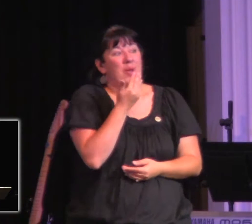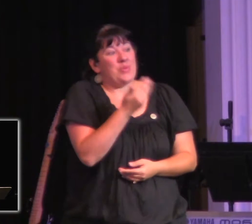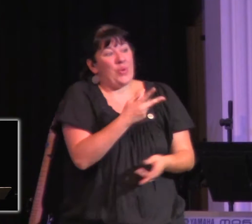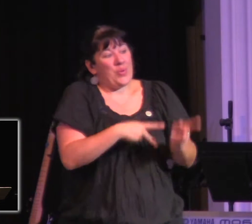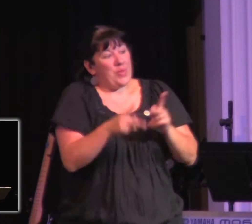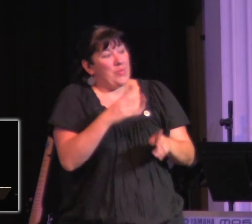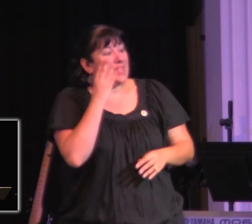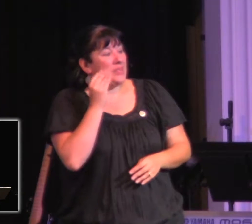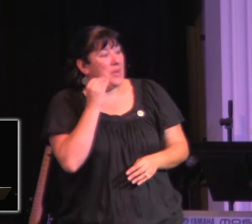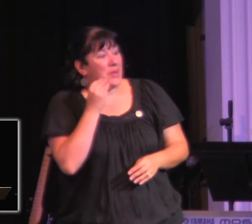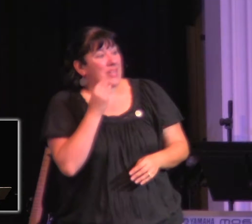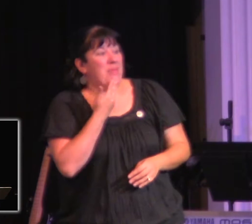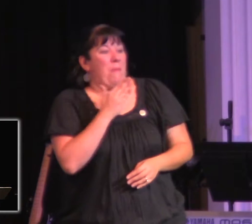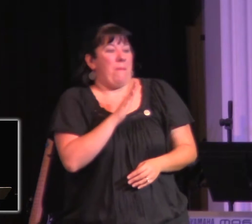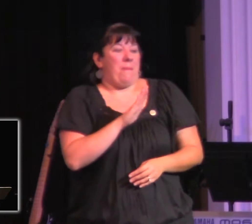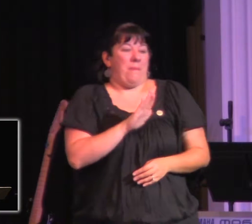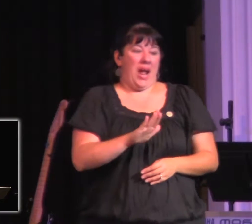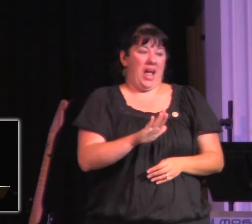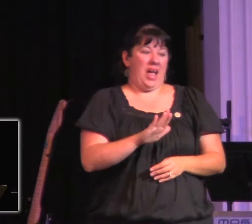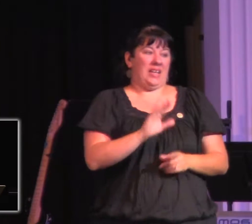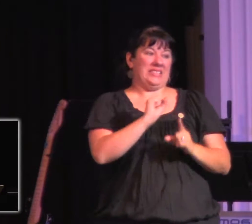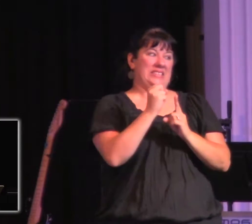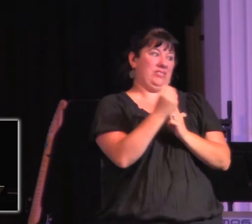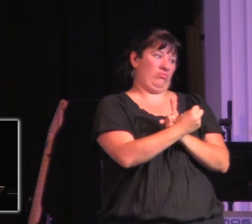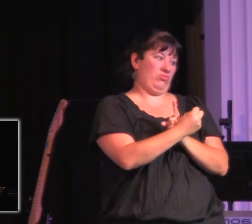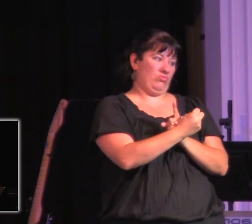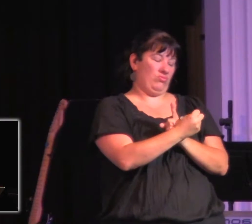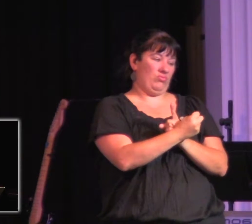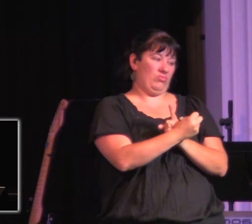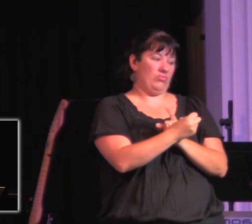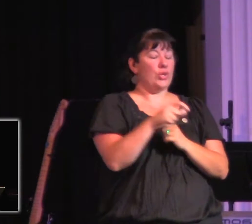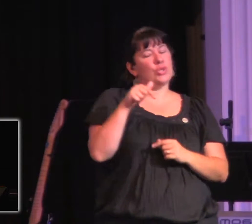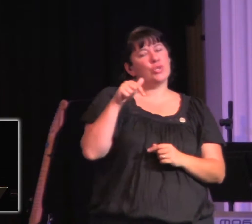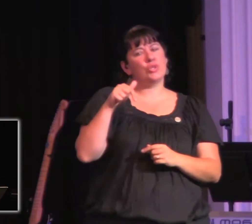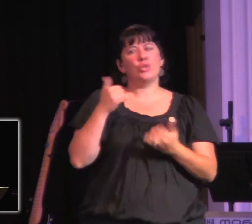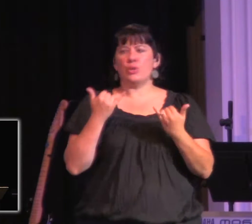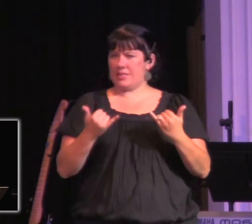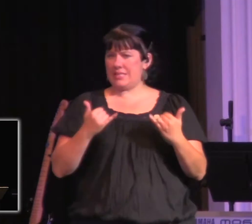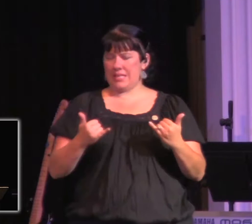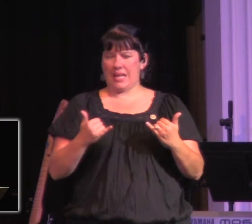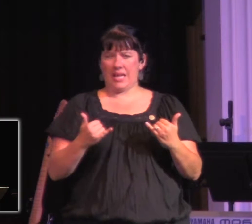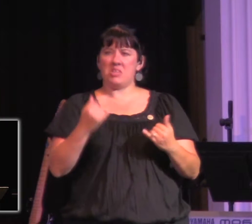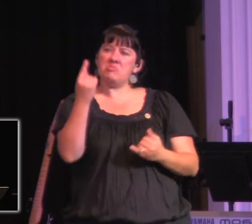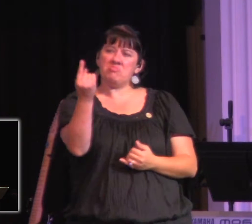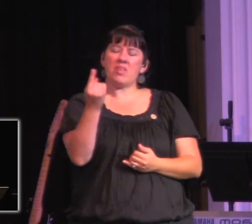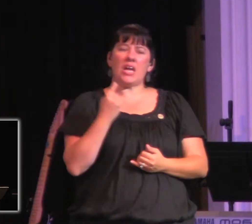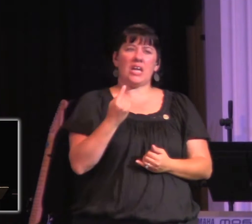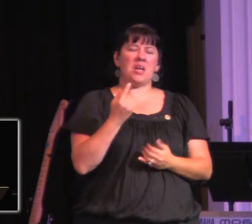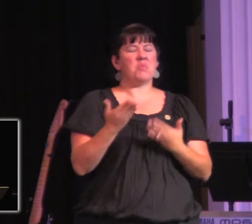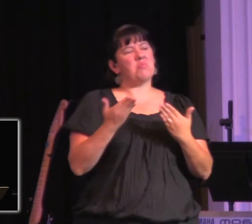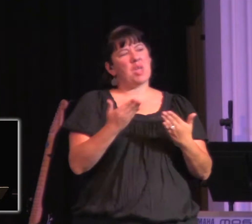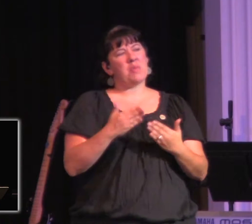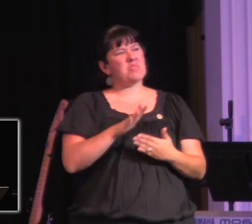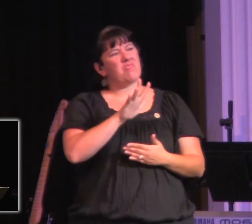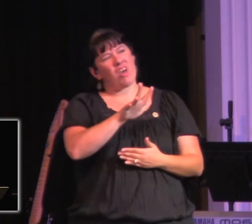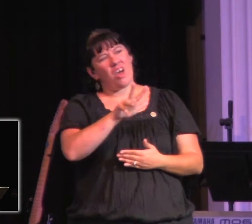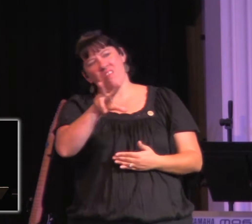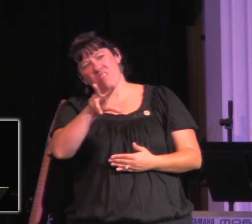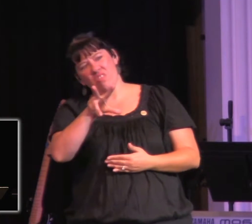You know, this morning I got here about 5:30, 5:15, something like that, ready to finish my sermon.